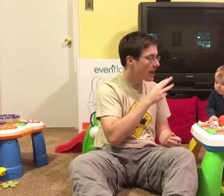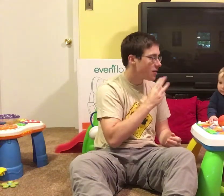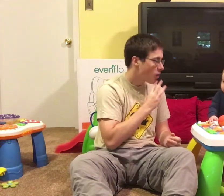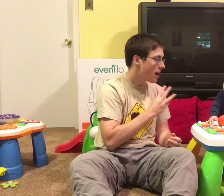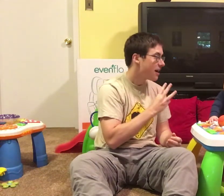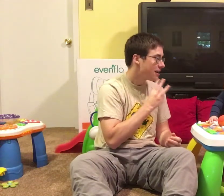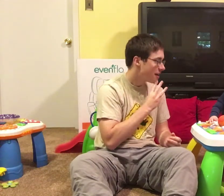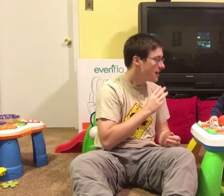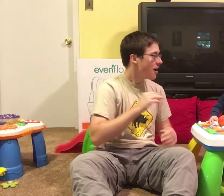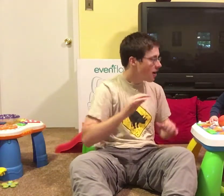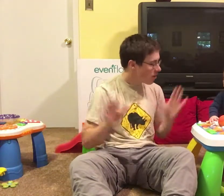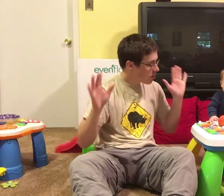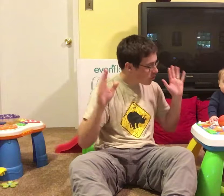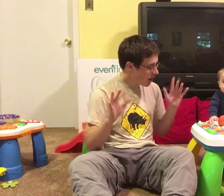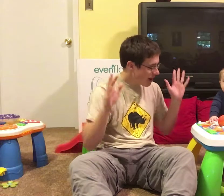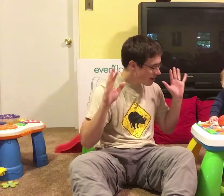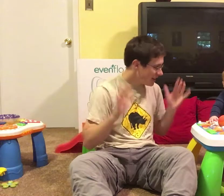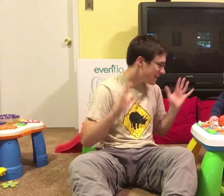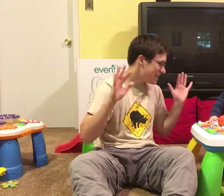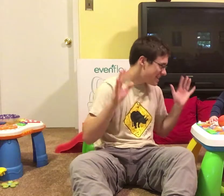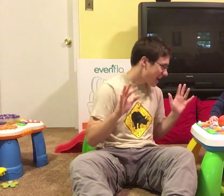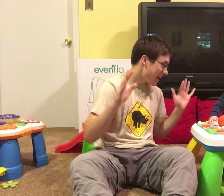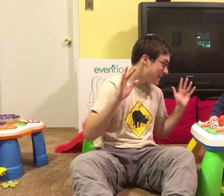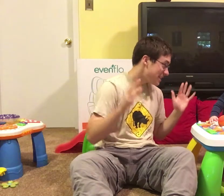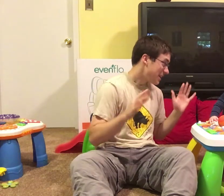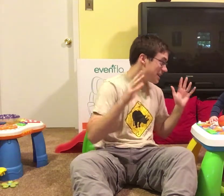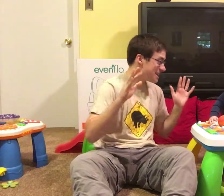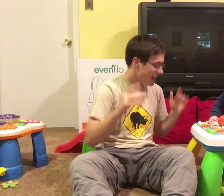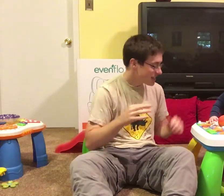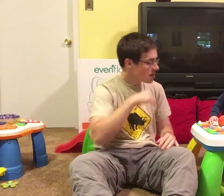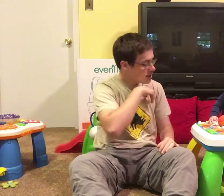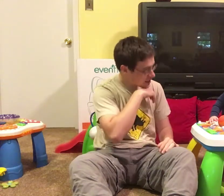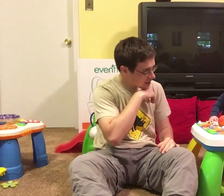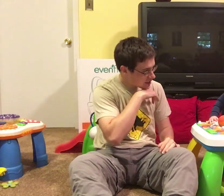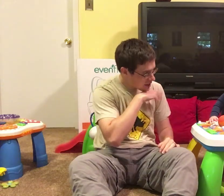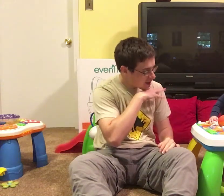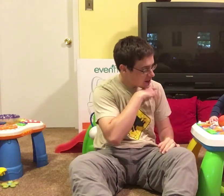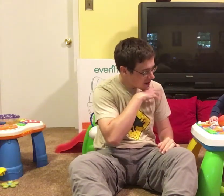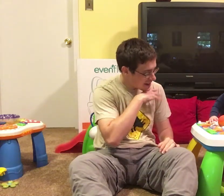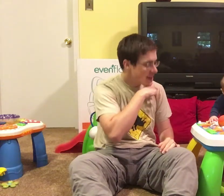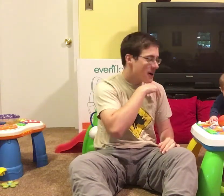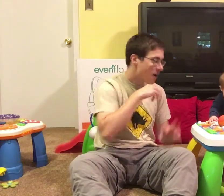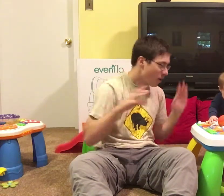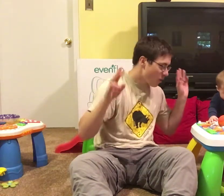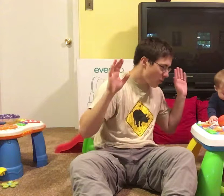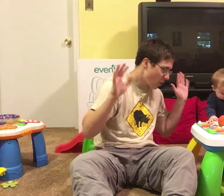and water. Oh wow, look at these hands, they're dirty. Oh